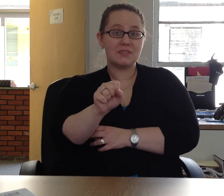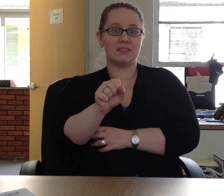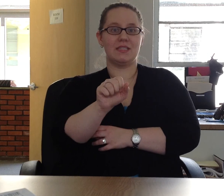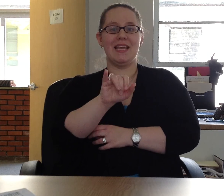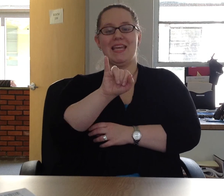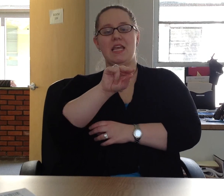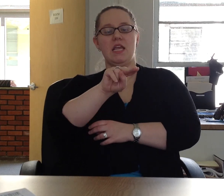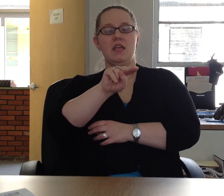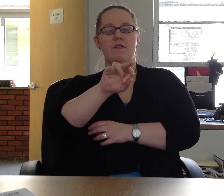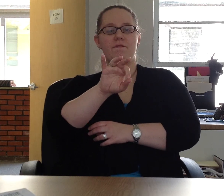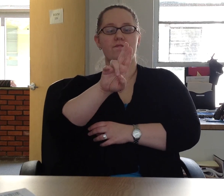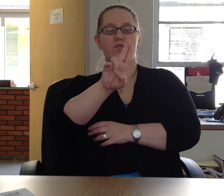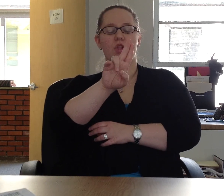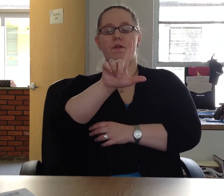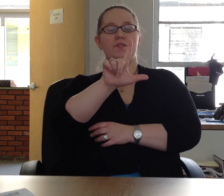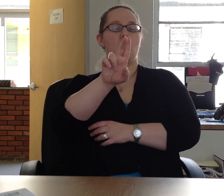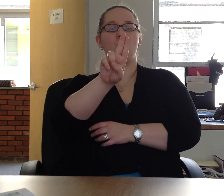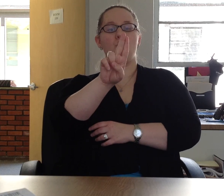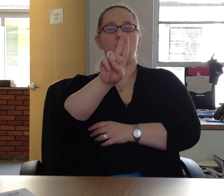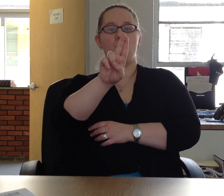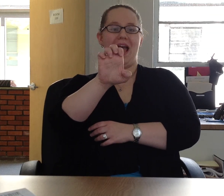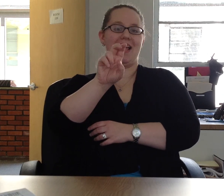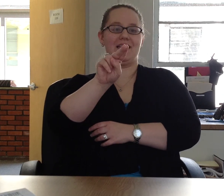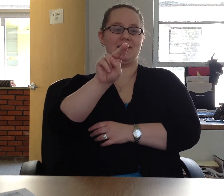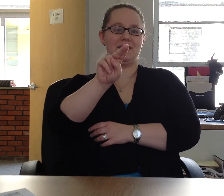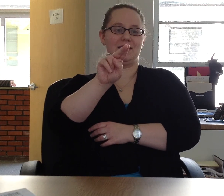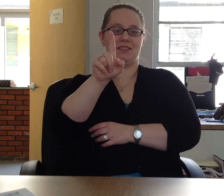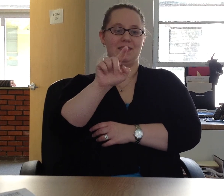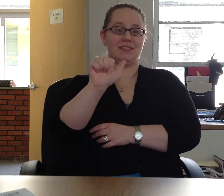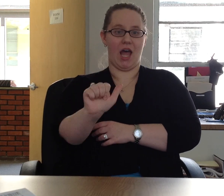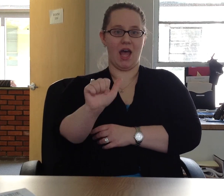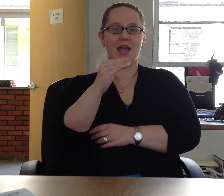influenza, and the common cold.